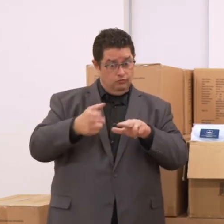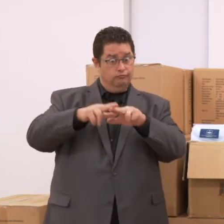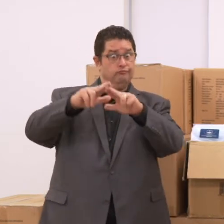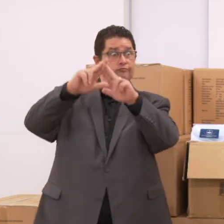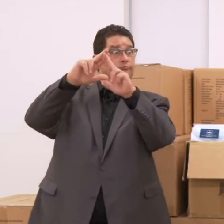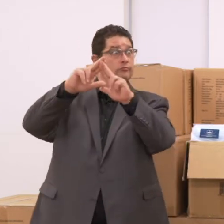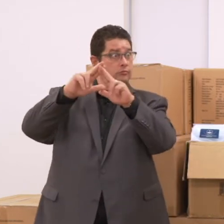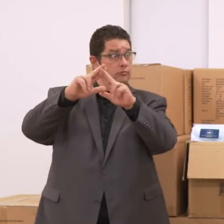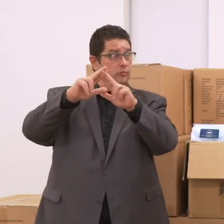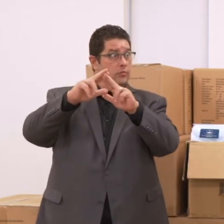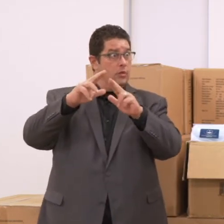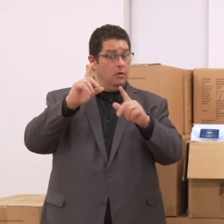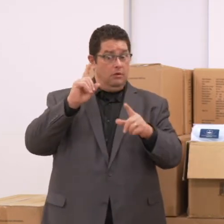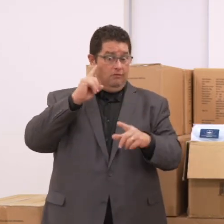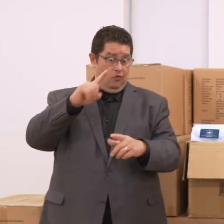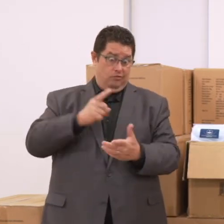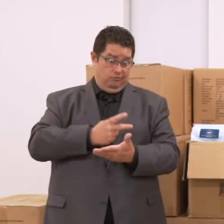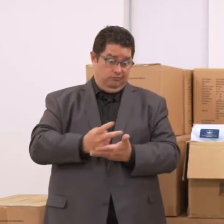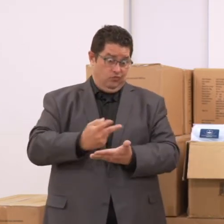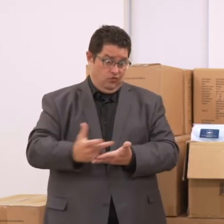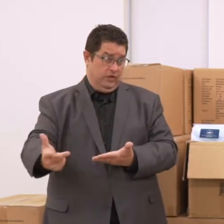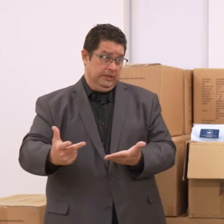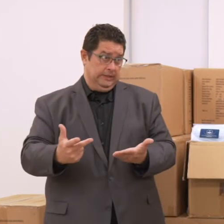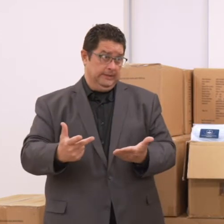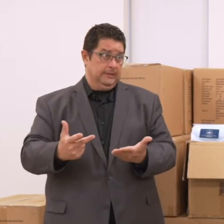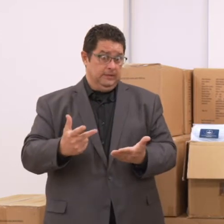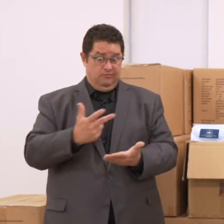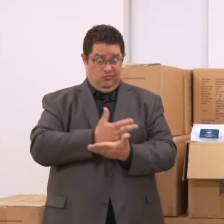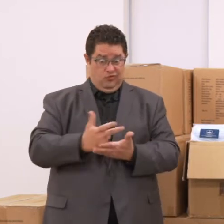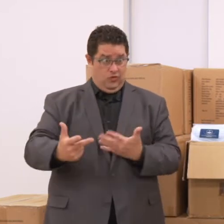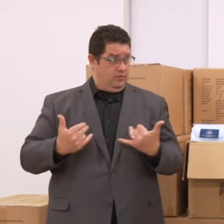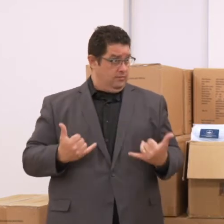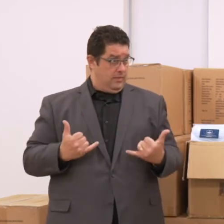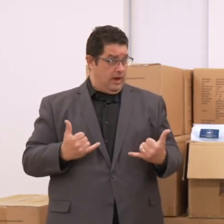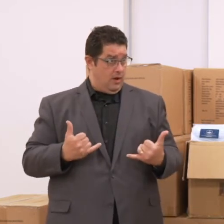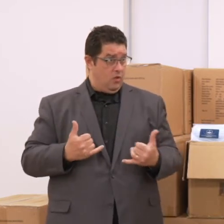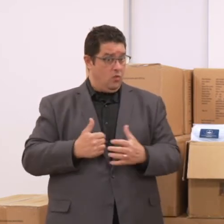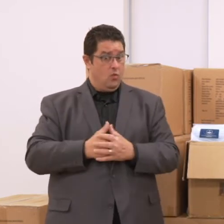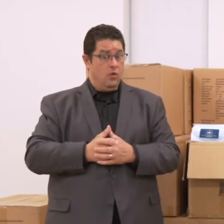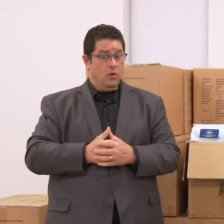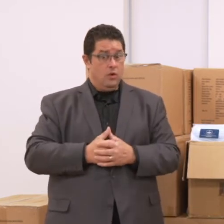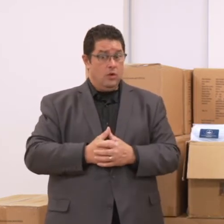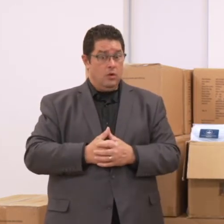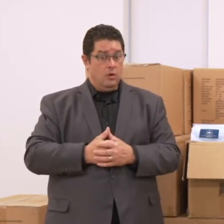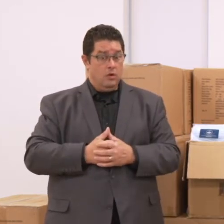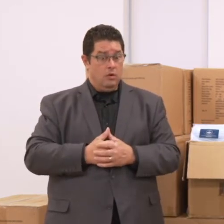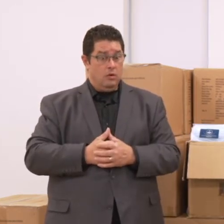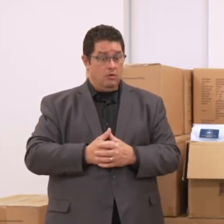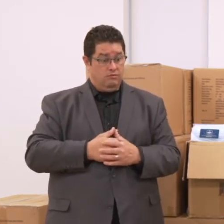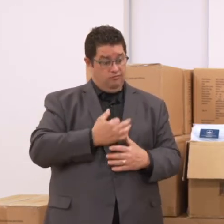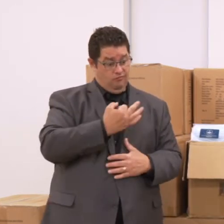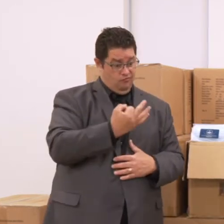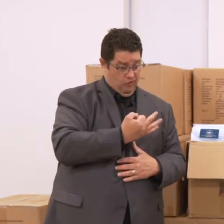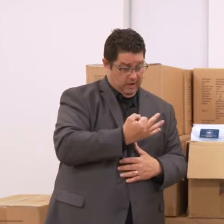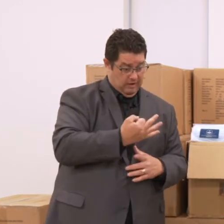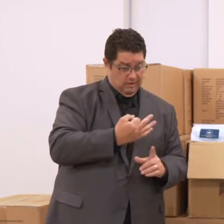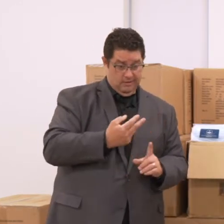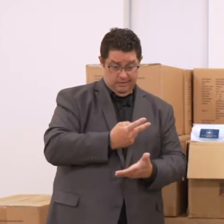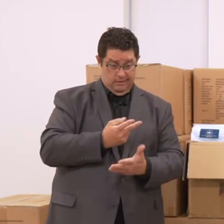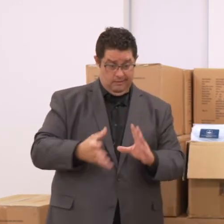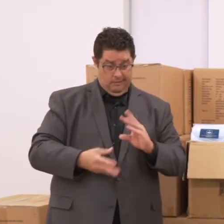or greater for the next 3 weeks. And 3 weeks from now, after Friday plus 2 weeks or